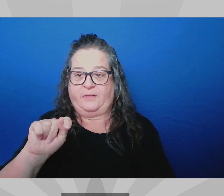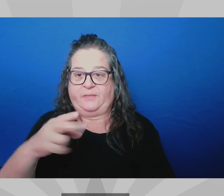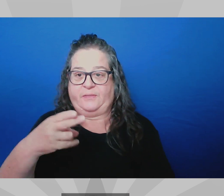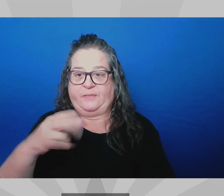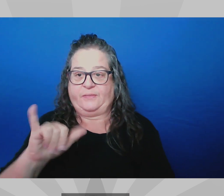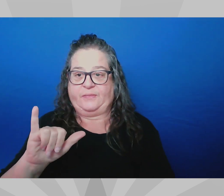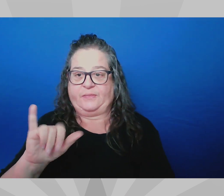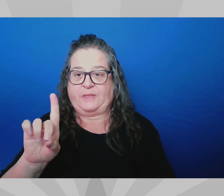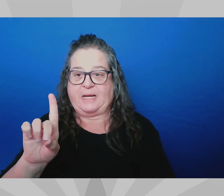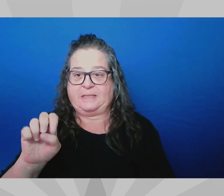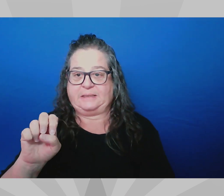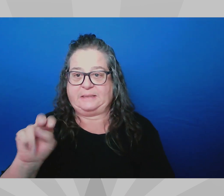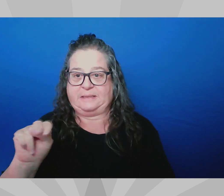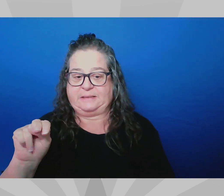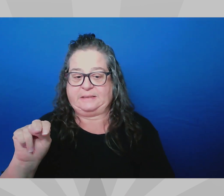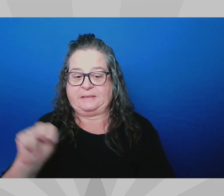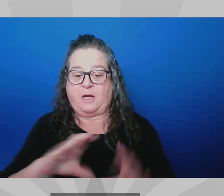Dorri Thyden.